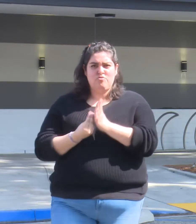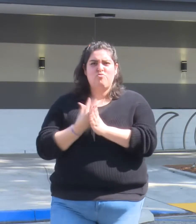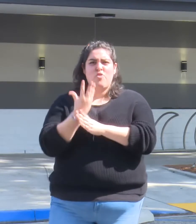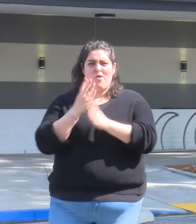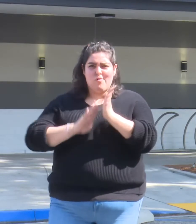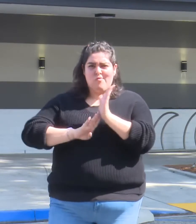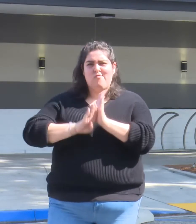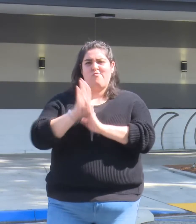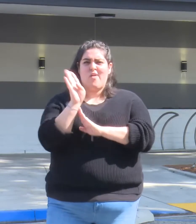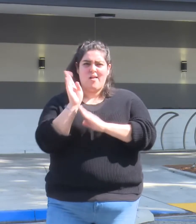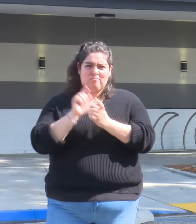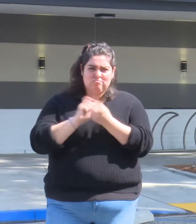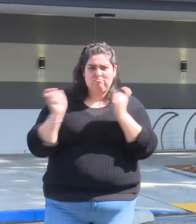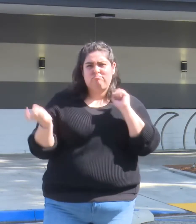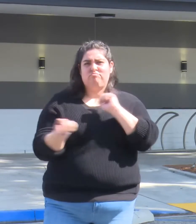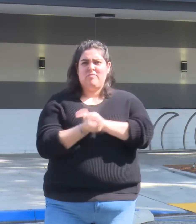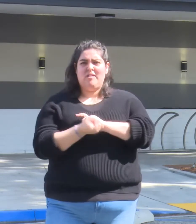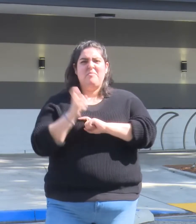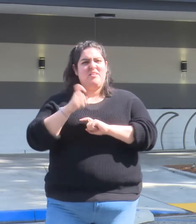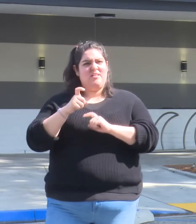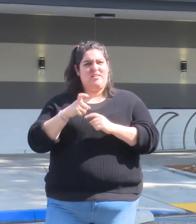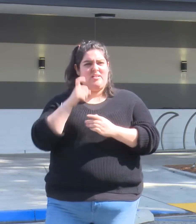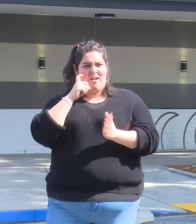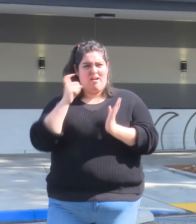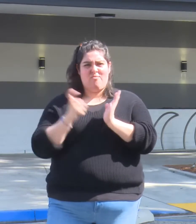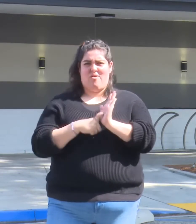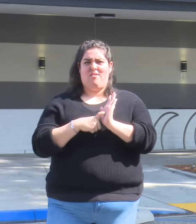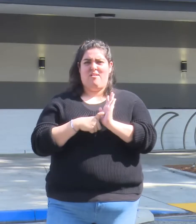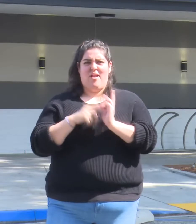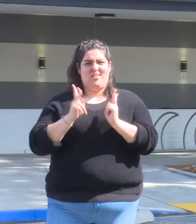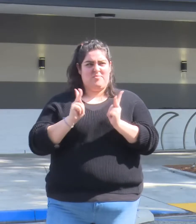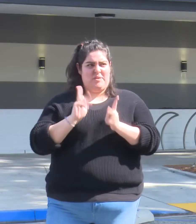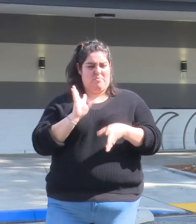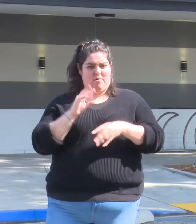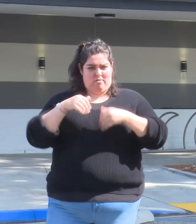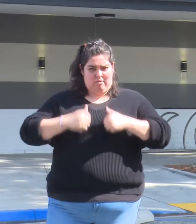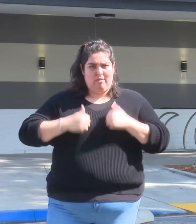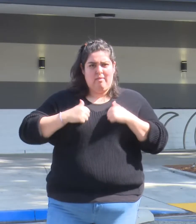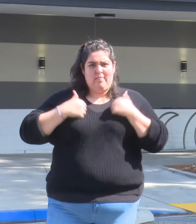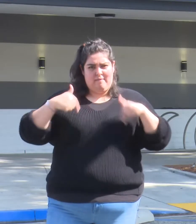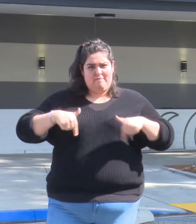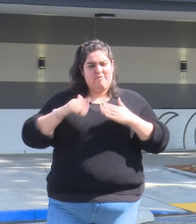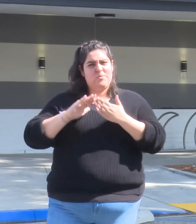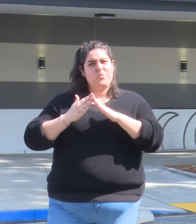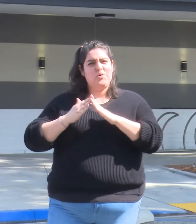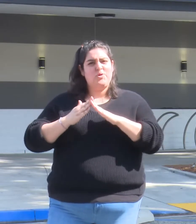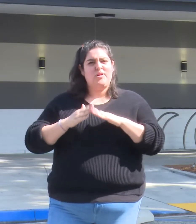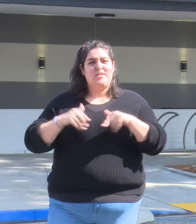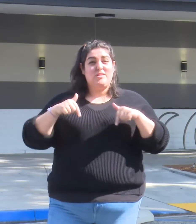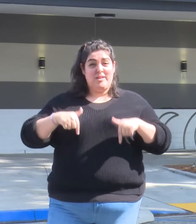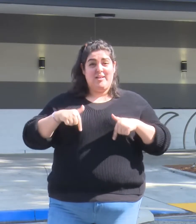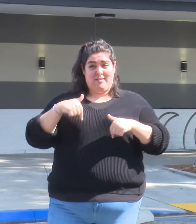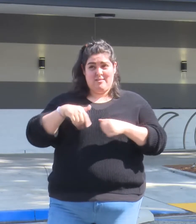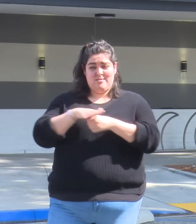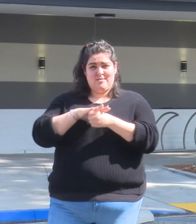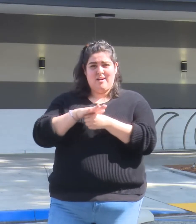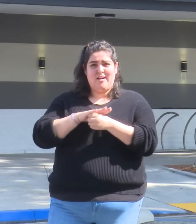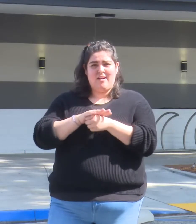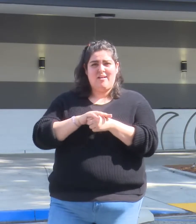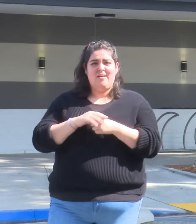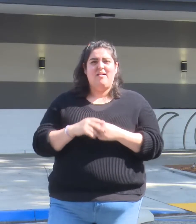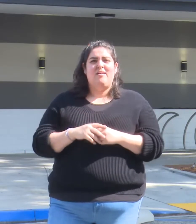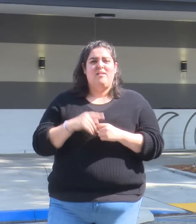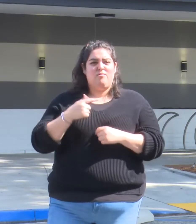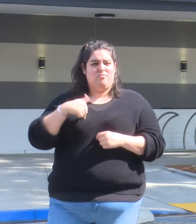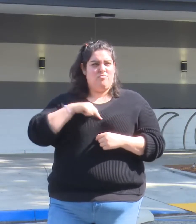it's thriving. We need to make sure that our landmarks reflect the people who live in our communities. And right here at Houghton Park, we're proud that